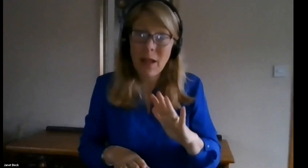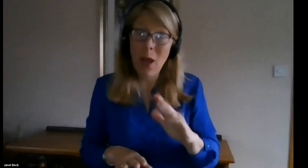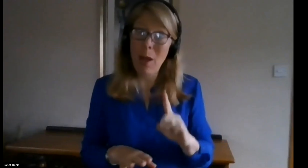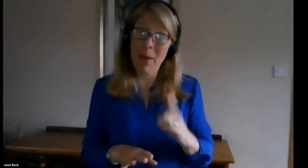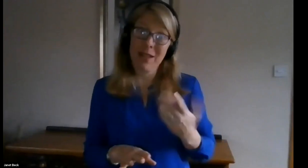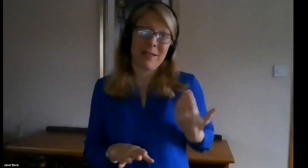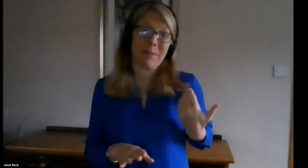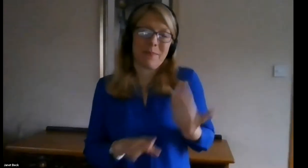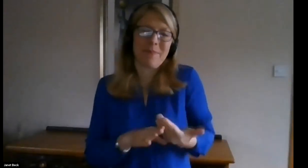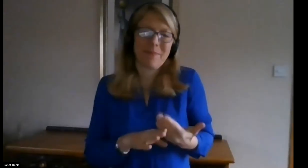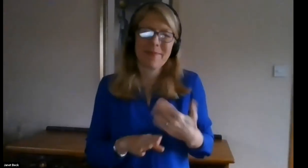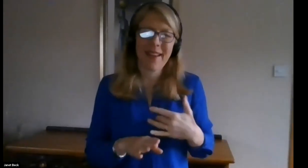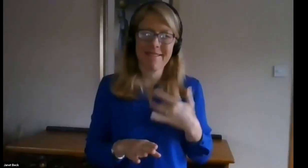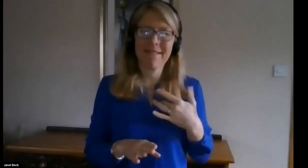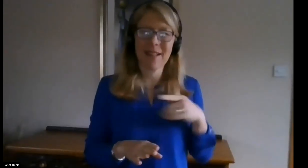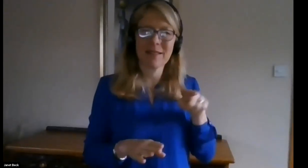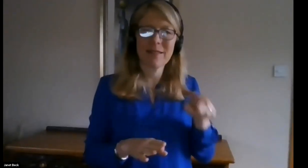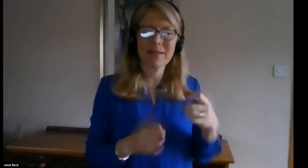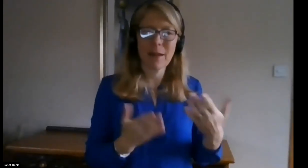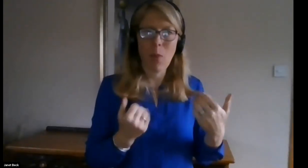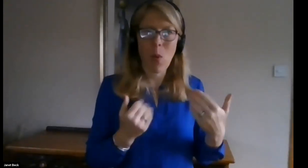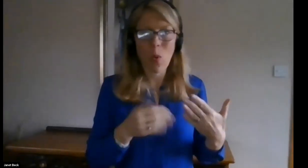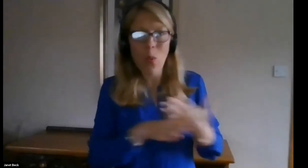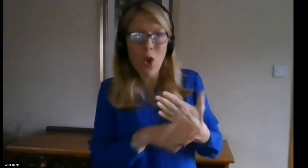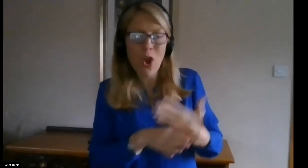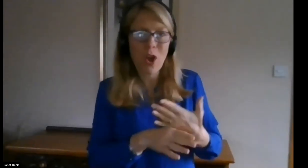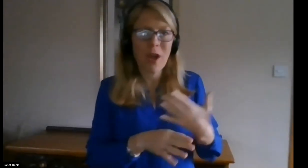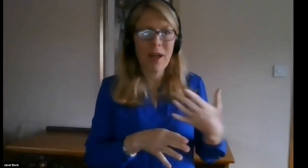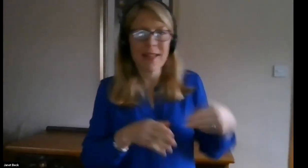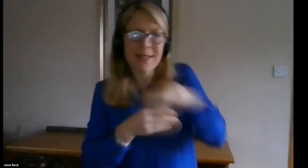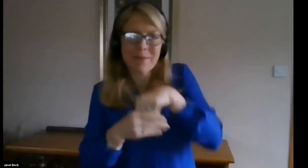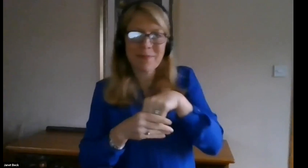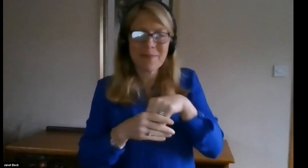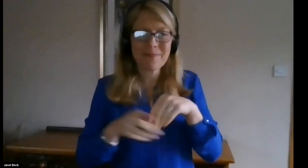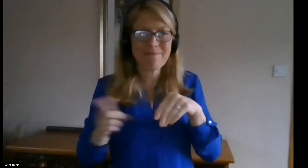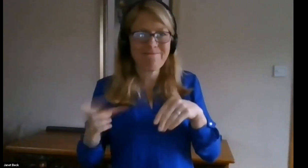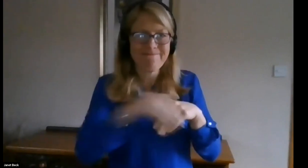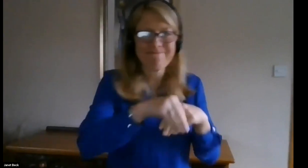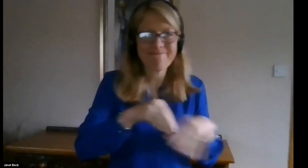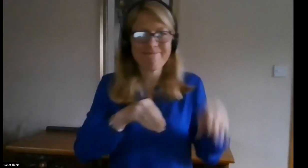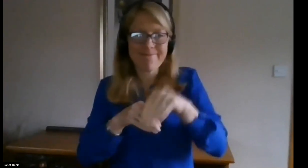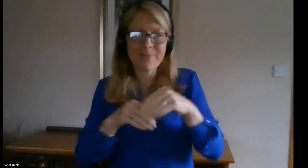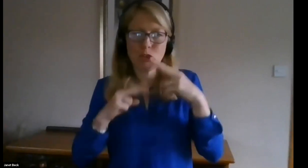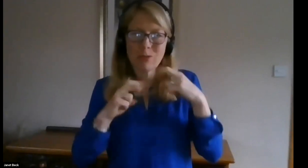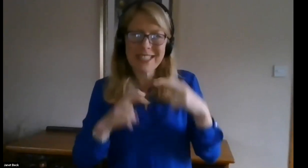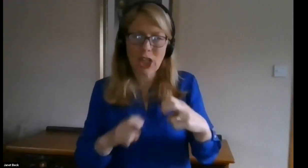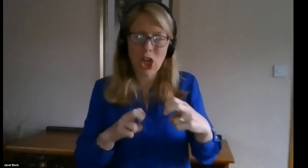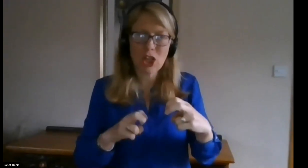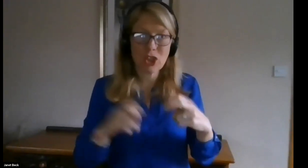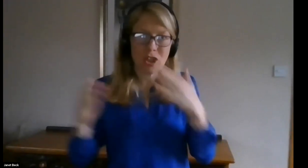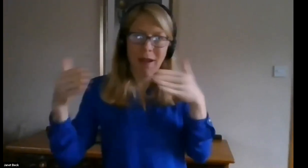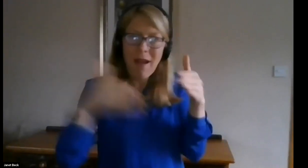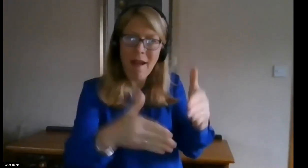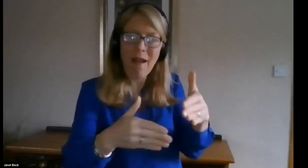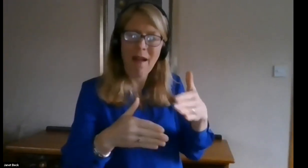employment representation, participation in cultural industries has become much more of a visible, urgent